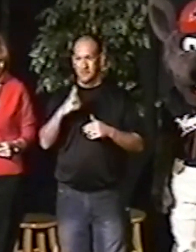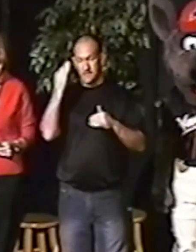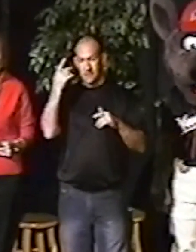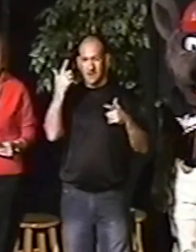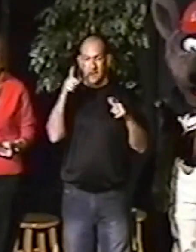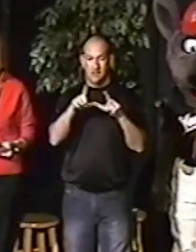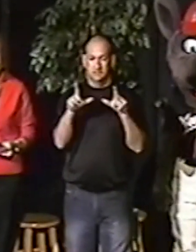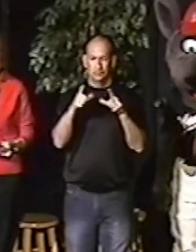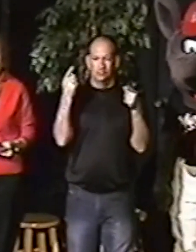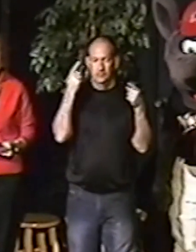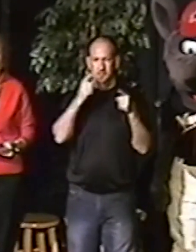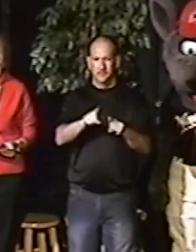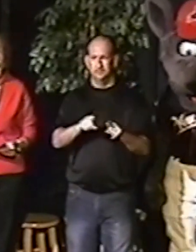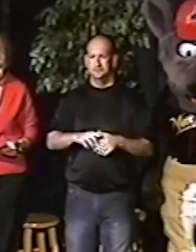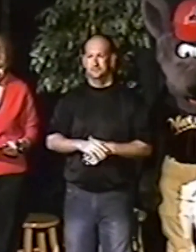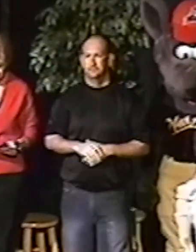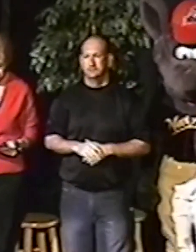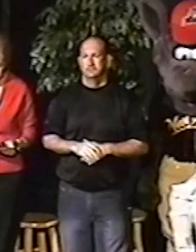licensing agreements.